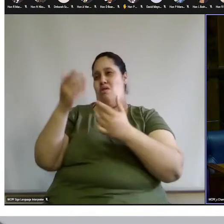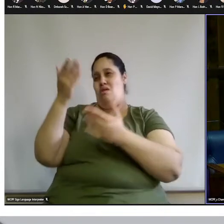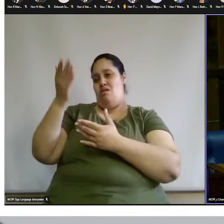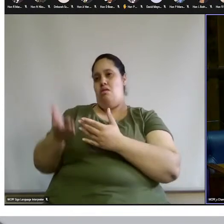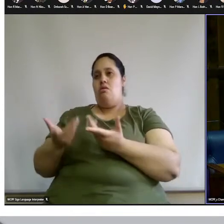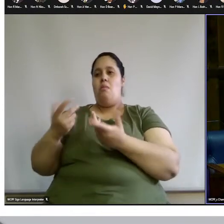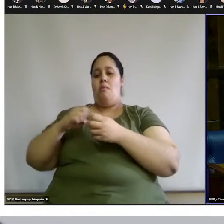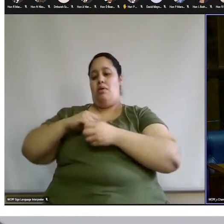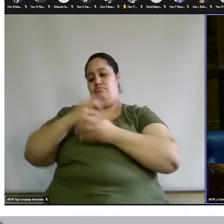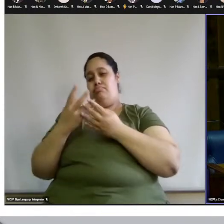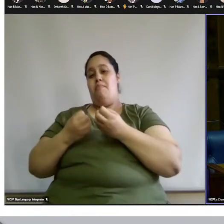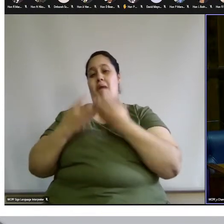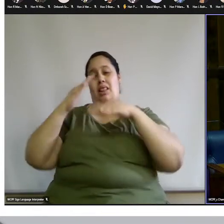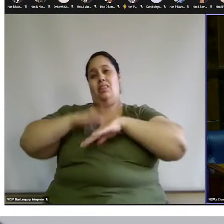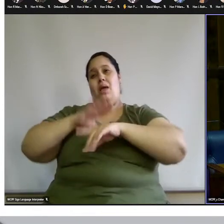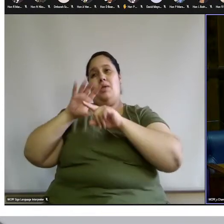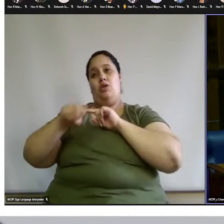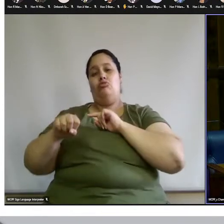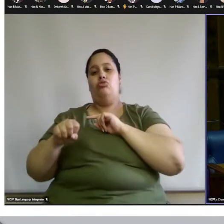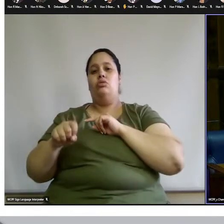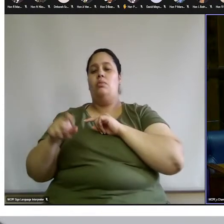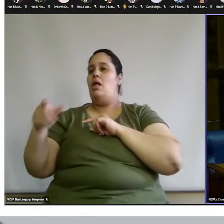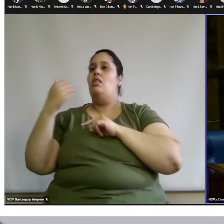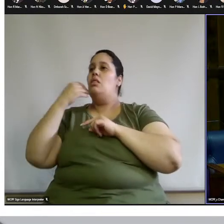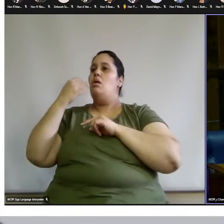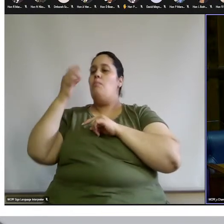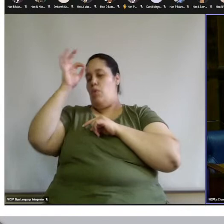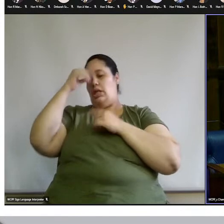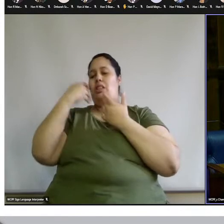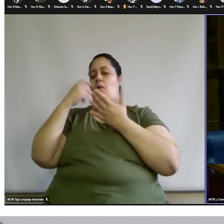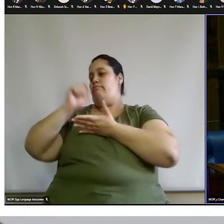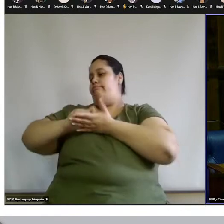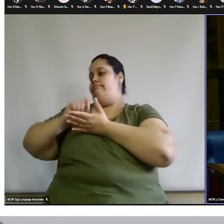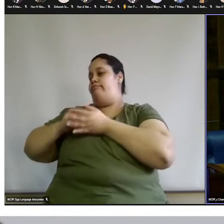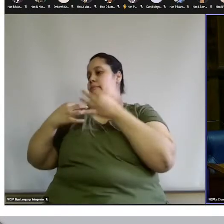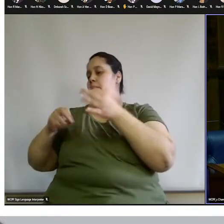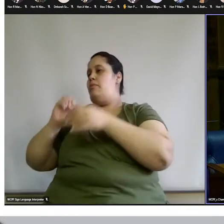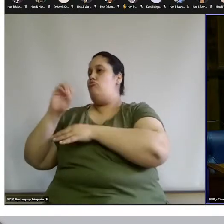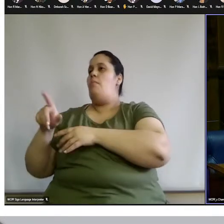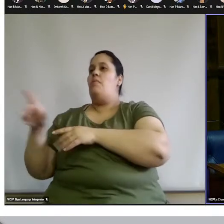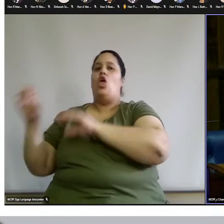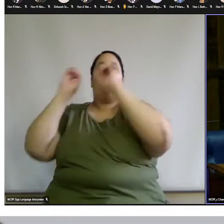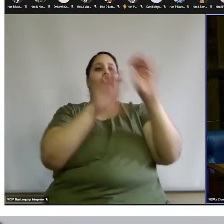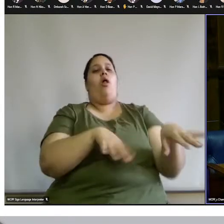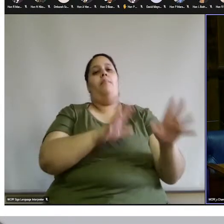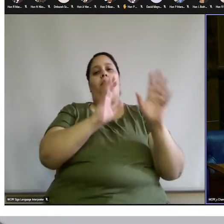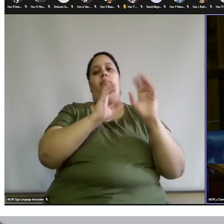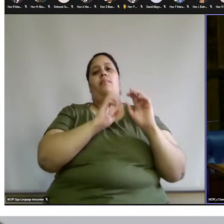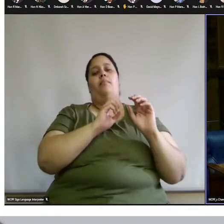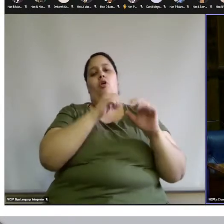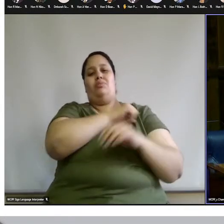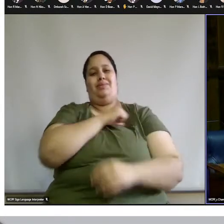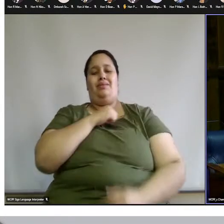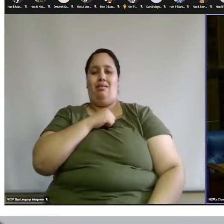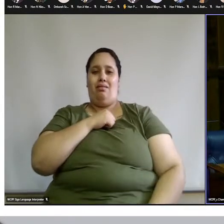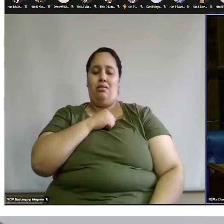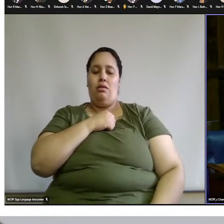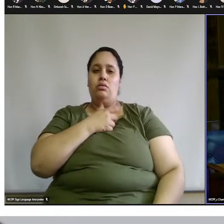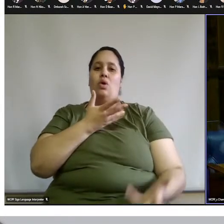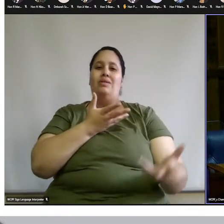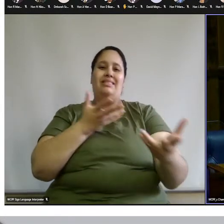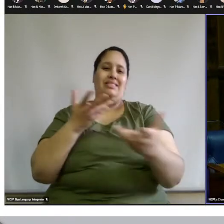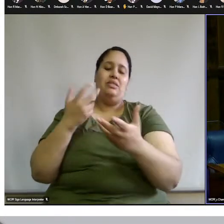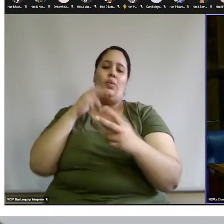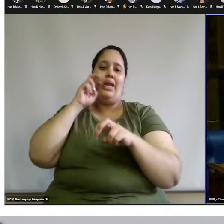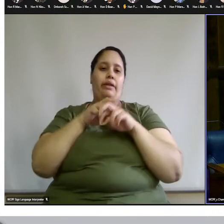multiple offender, and instead of doing the paperwork, you drop them off at the hospital for observation. And we've got to look at these kind of issues. And that's what helps when you go and